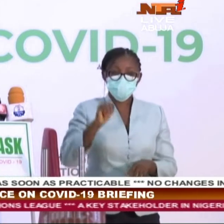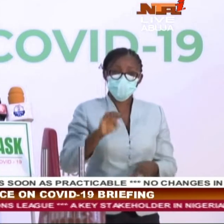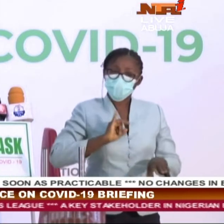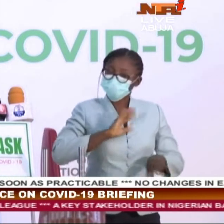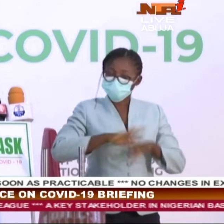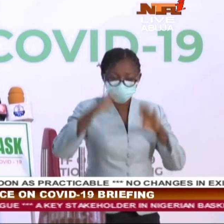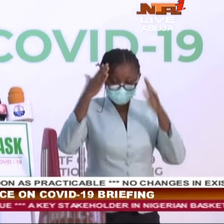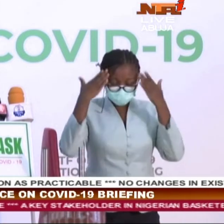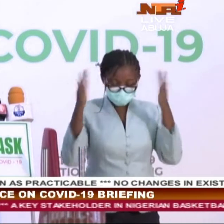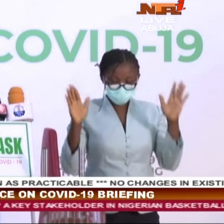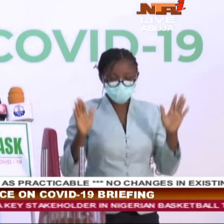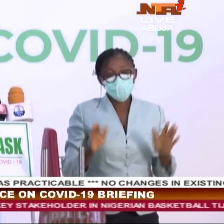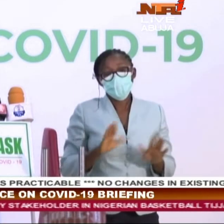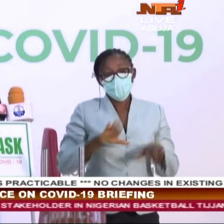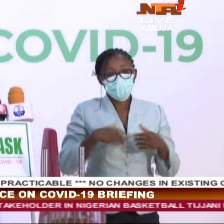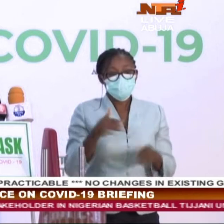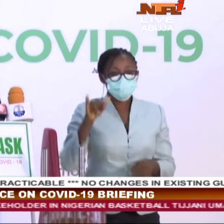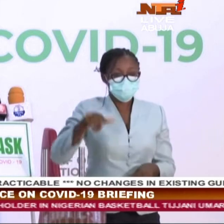Minister for